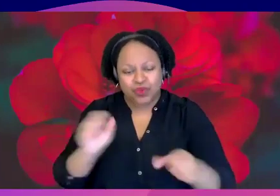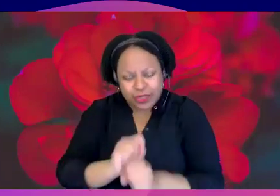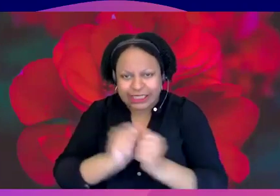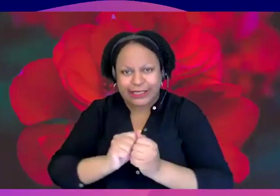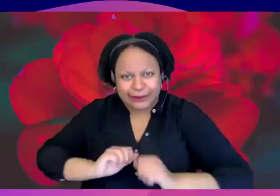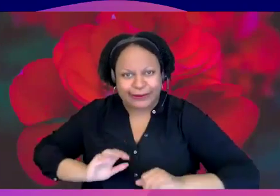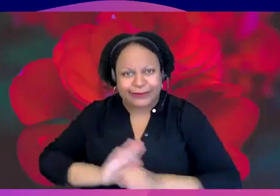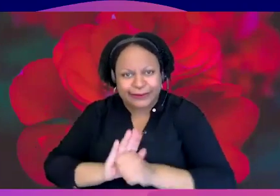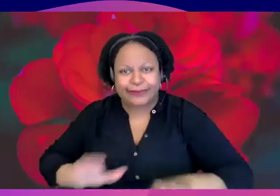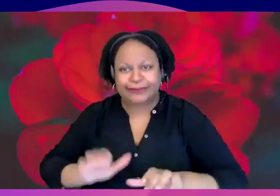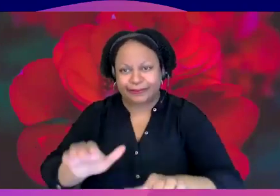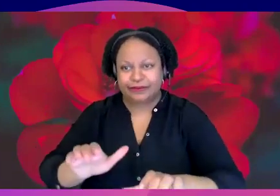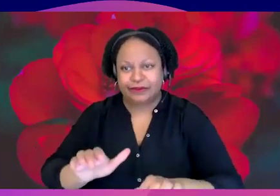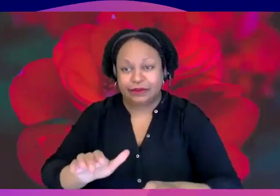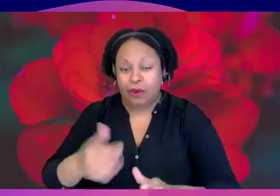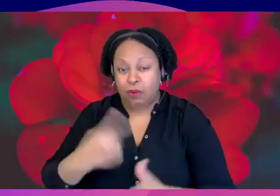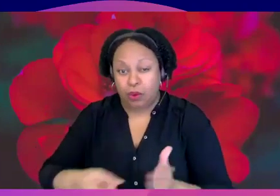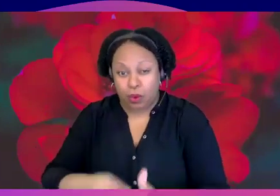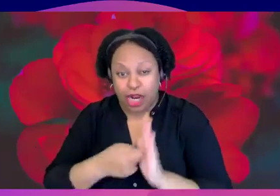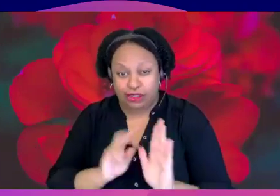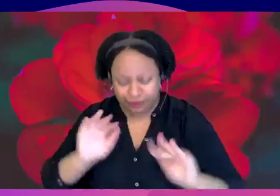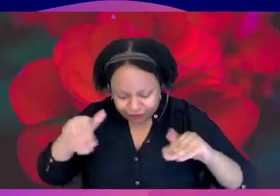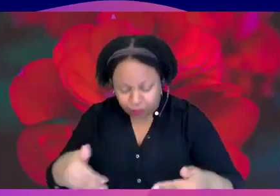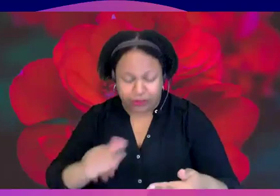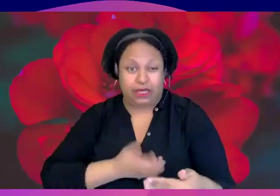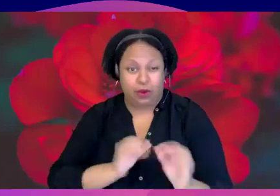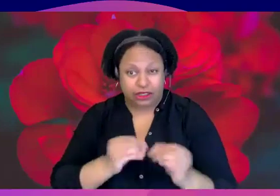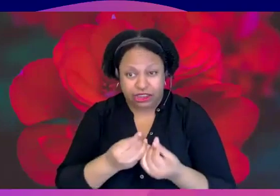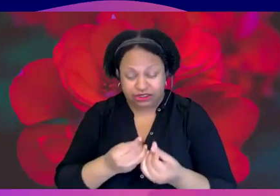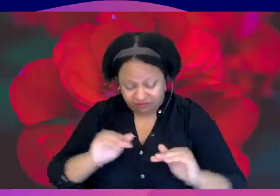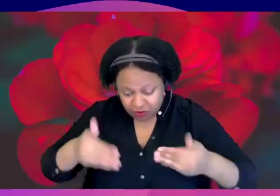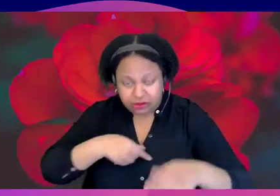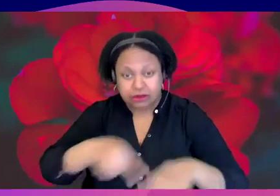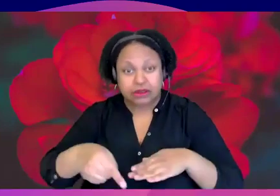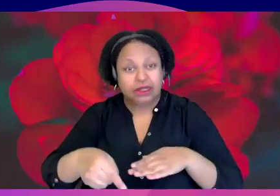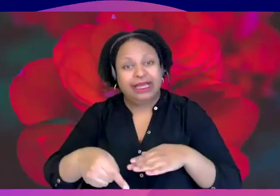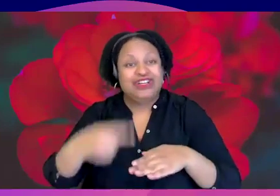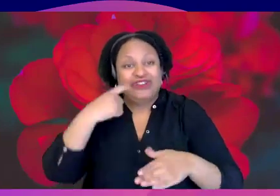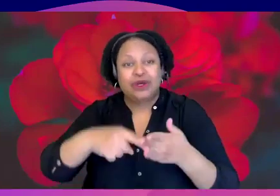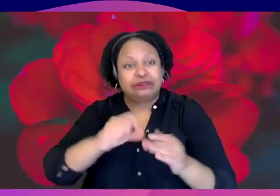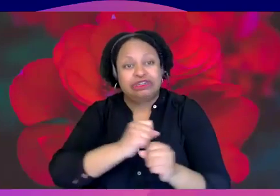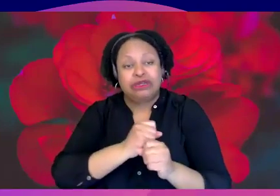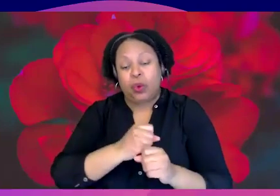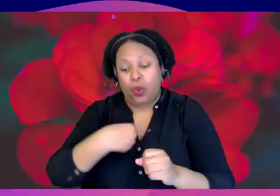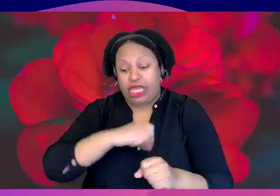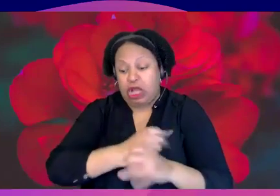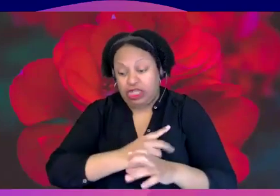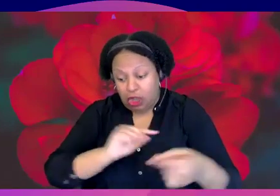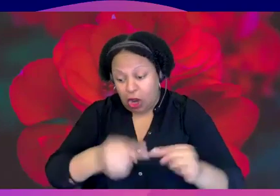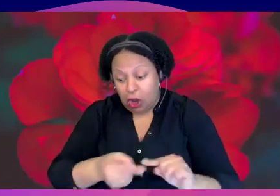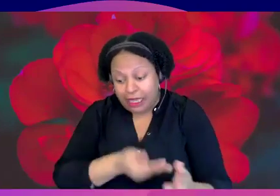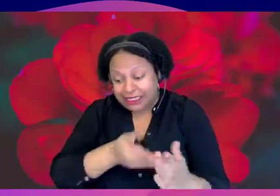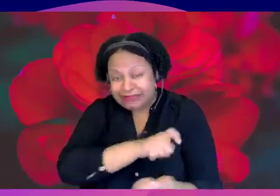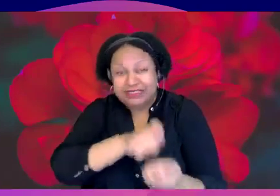inward to our sector and our organizations and address and repair the harm we have caused to various communities? How